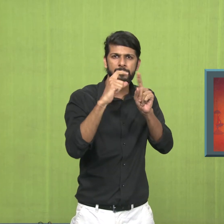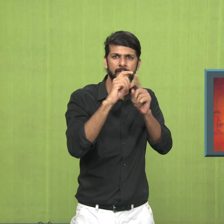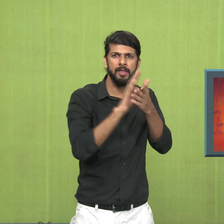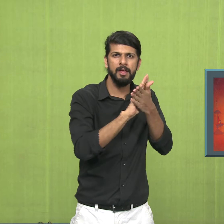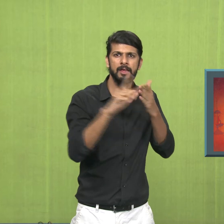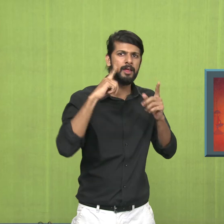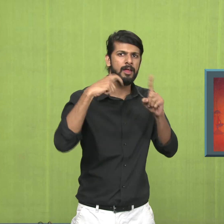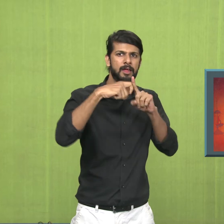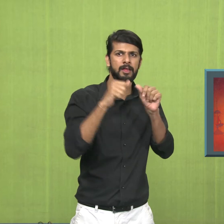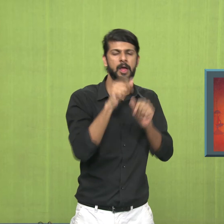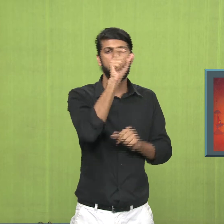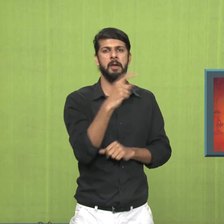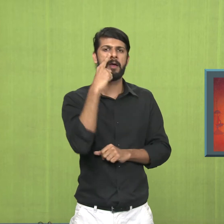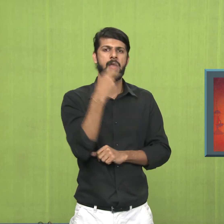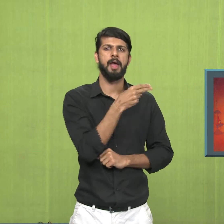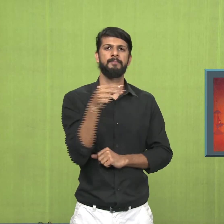and the name of this painting is Radhika.